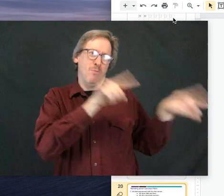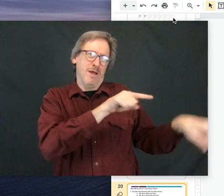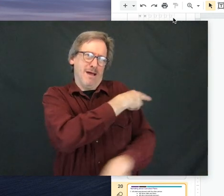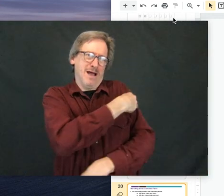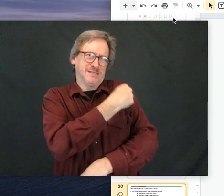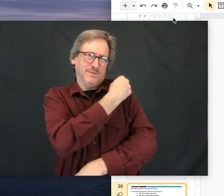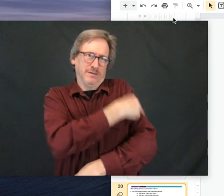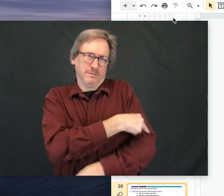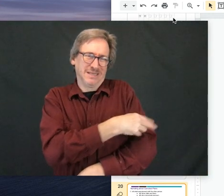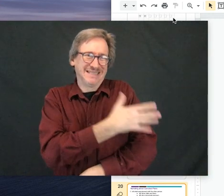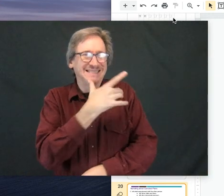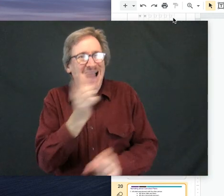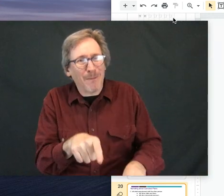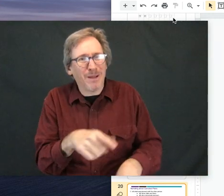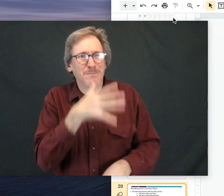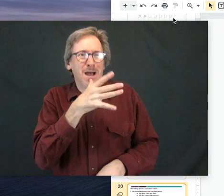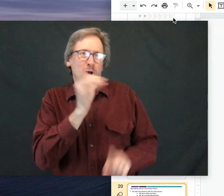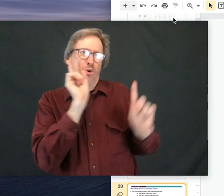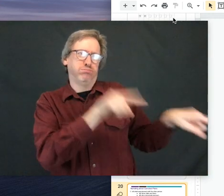Mom went hospital.